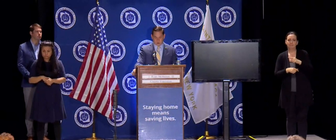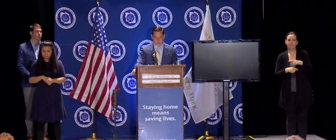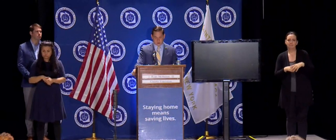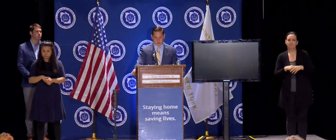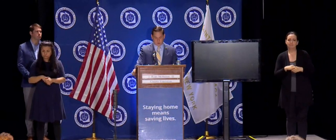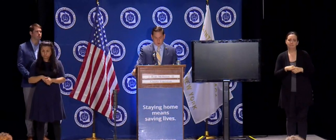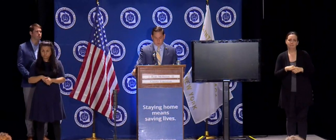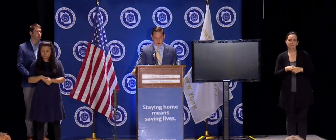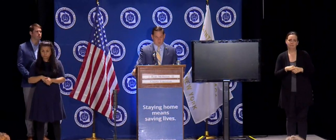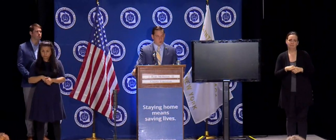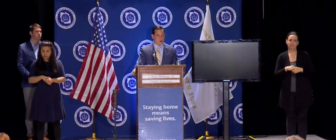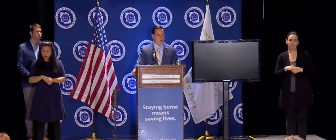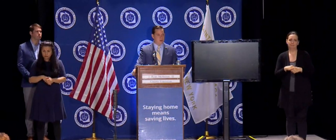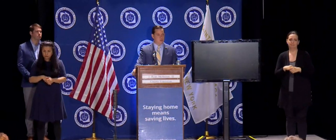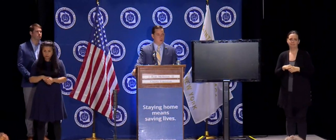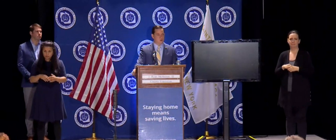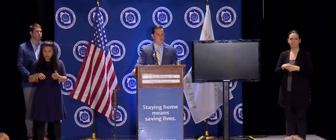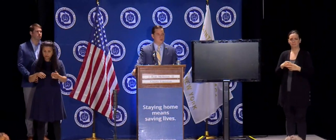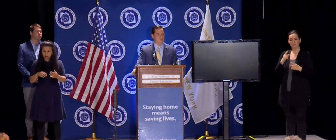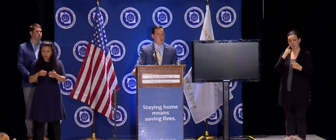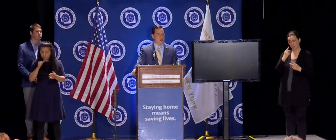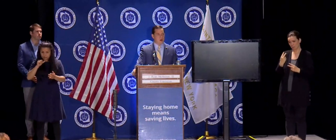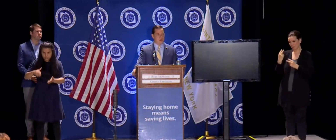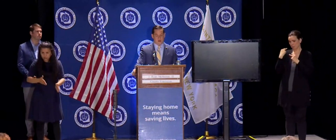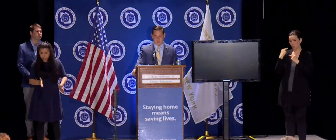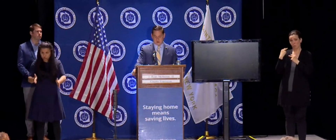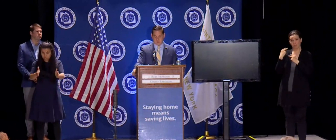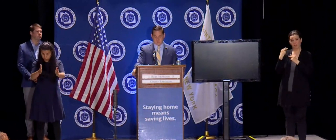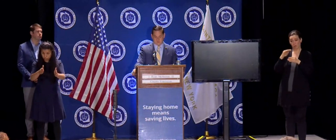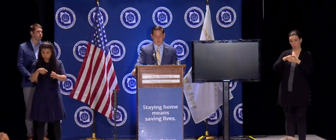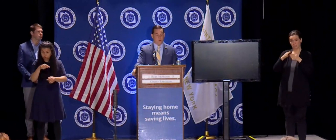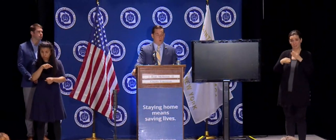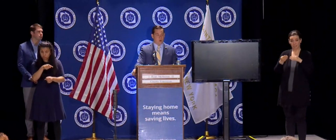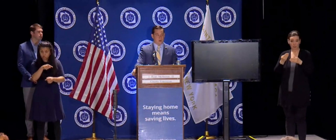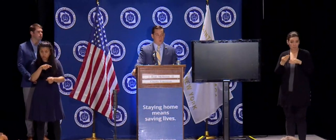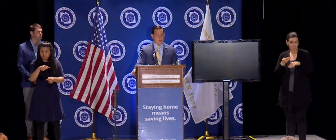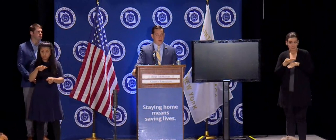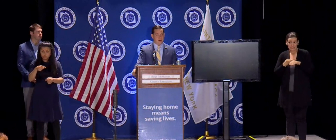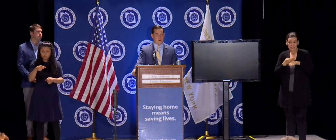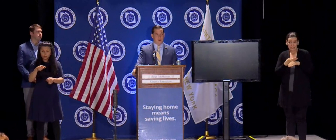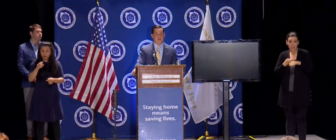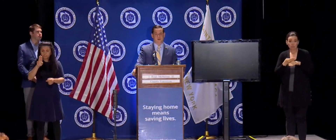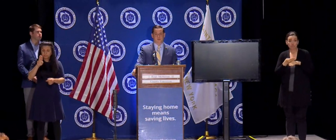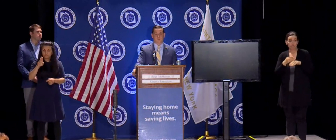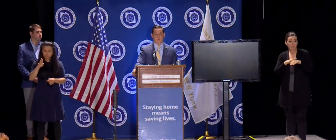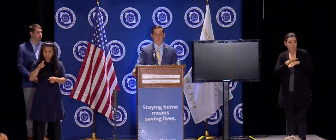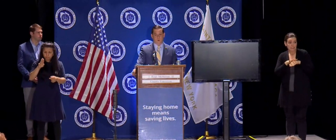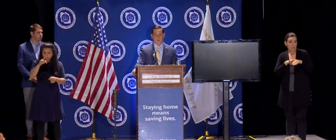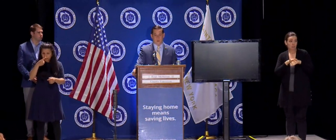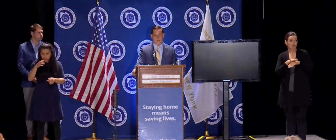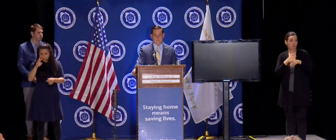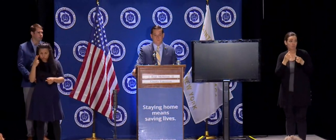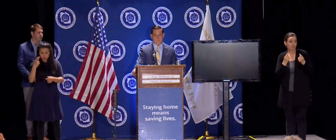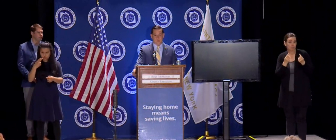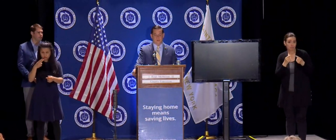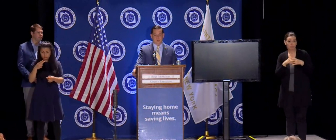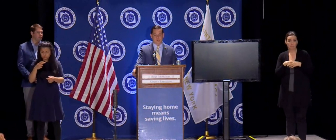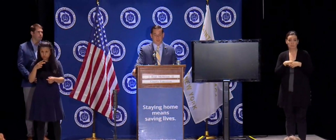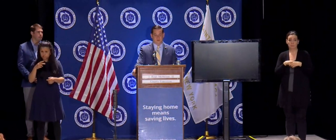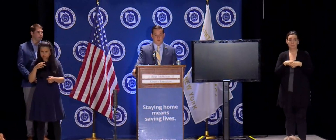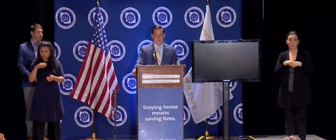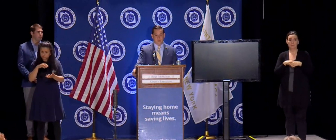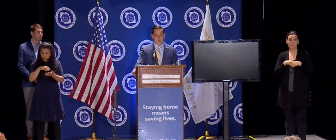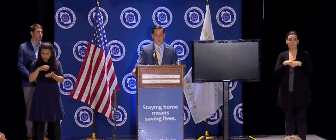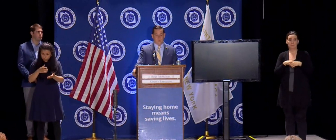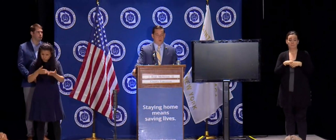think we're leaning towards opening up Oneida Lake Shores for Memorial Day weekend. I know I had some people who like to go